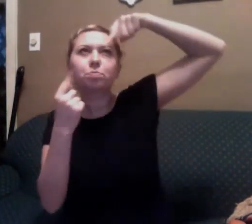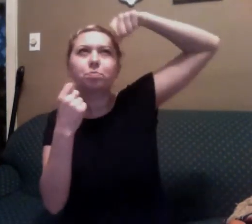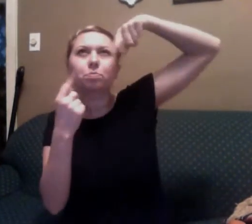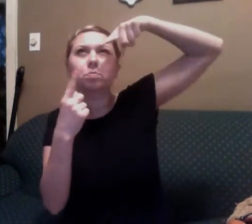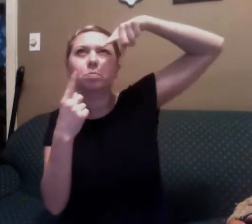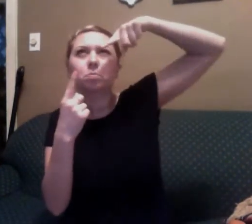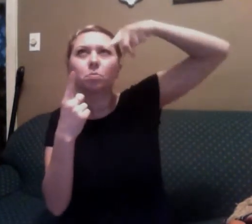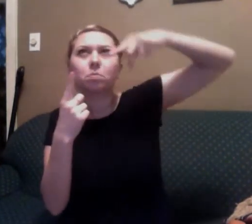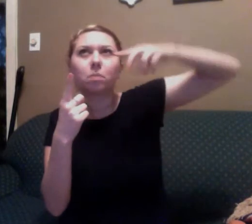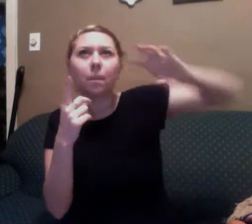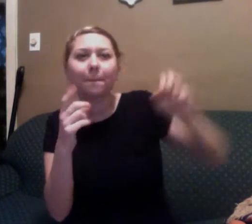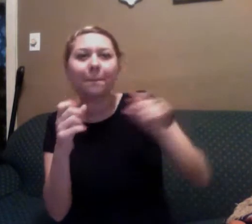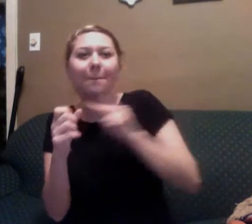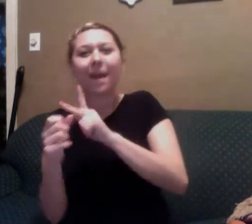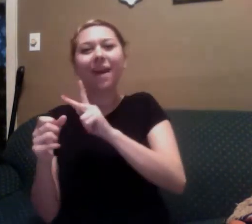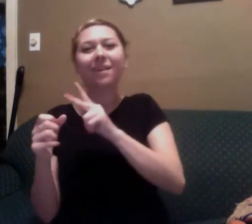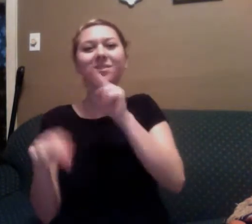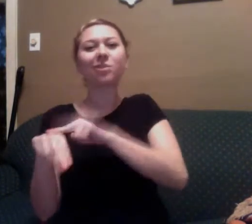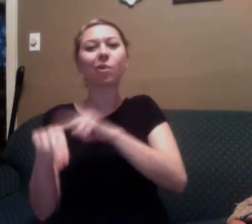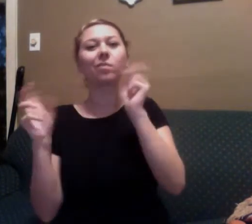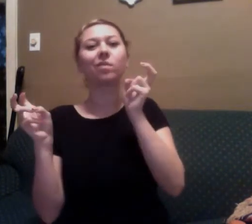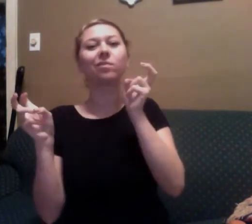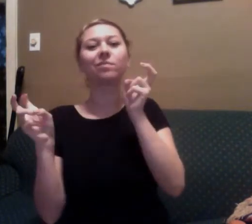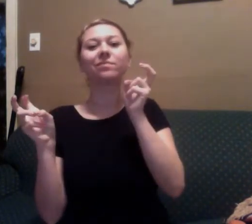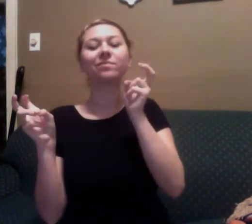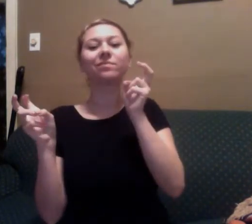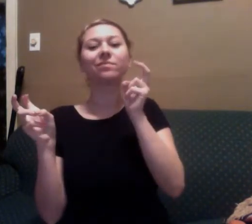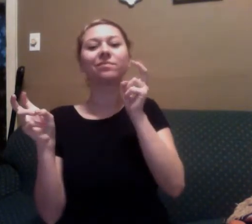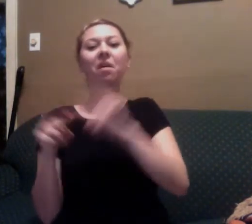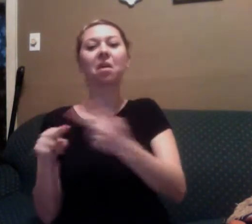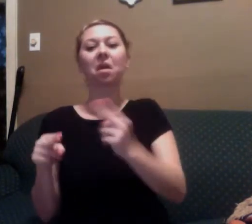If you lose a lot of weight, your brain reacts as if you were starving.